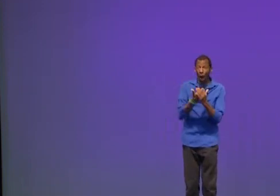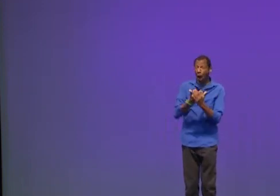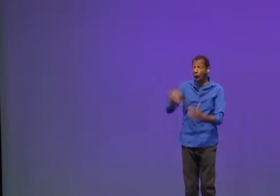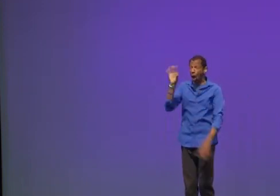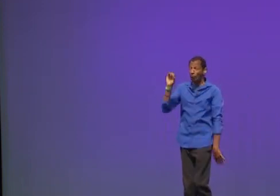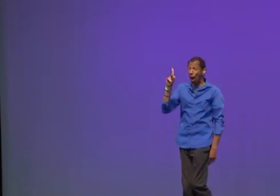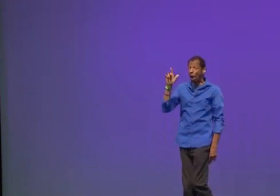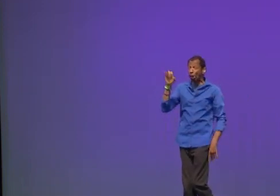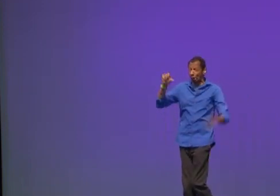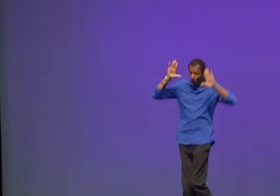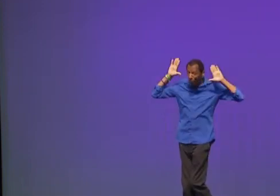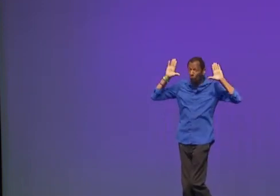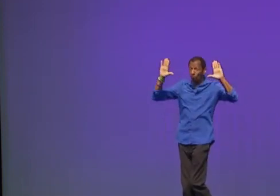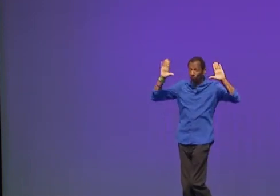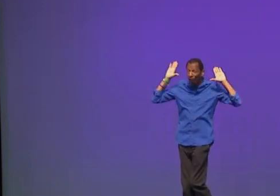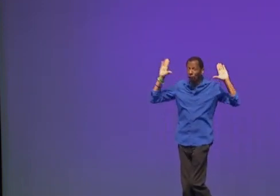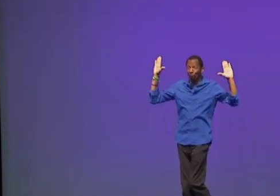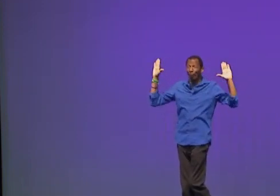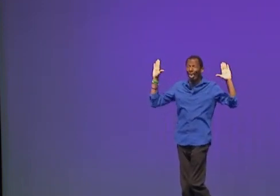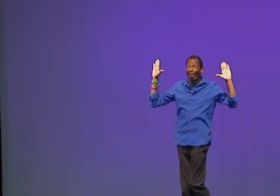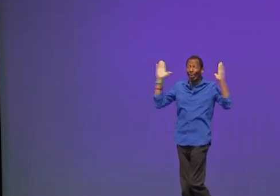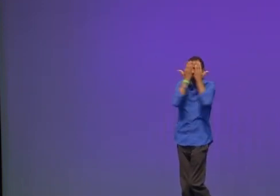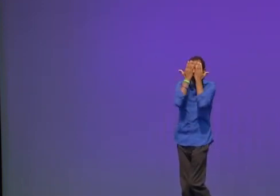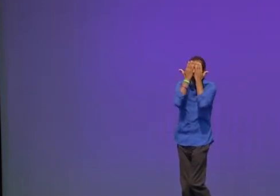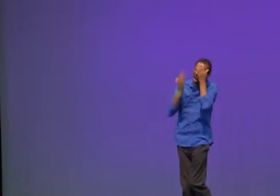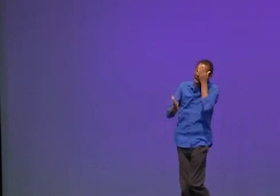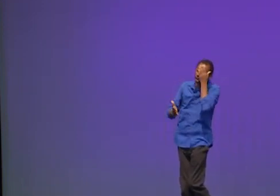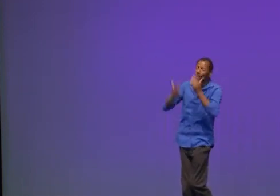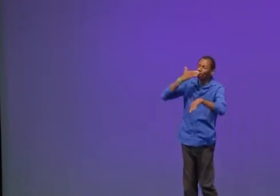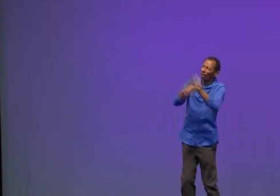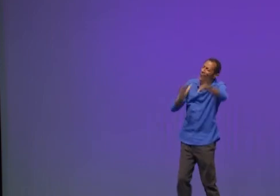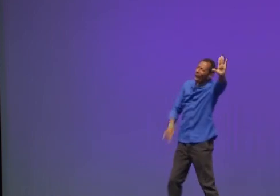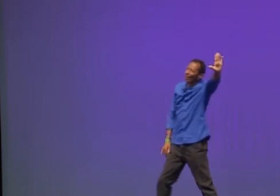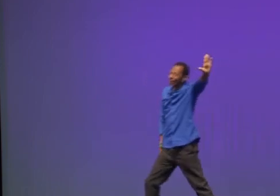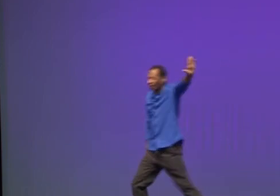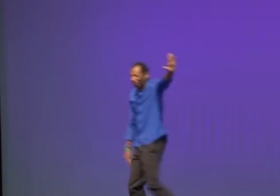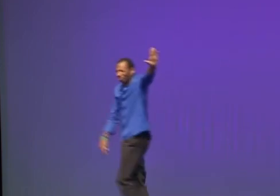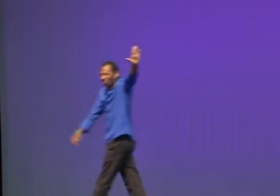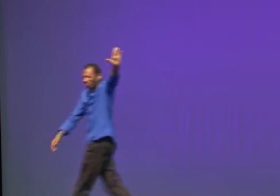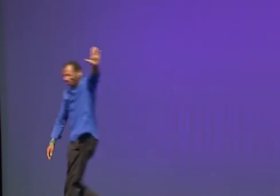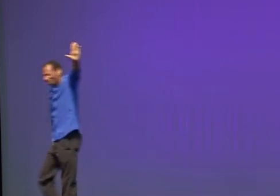All books. That's all, folks. La la la.